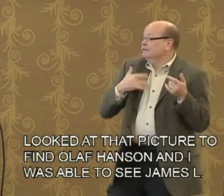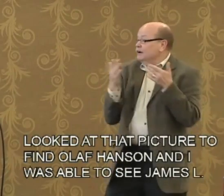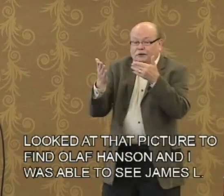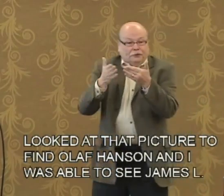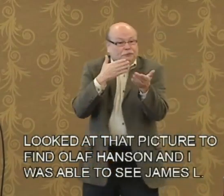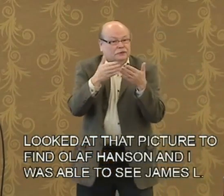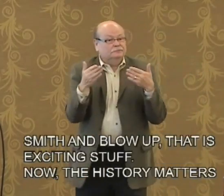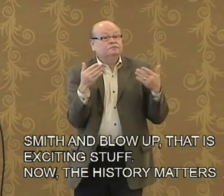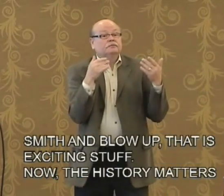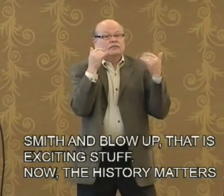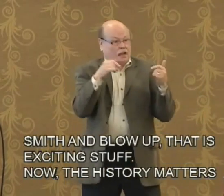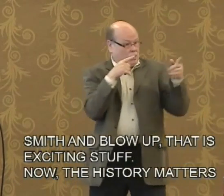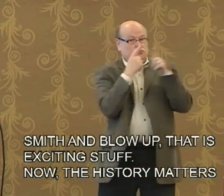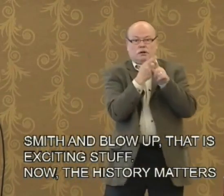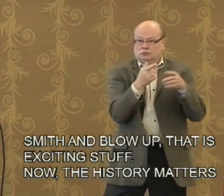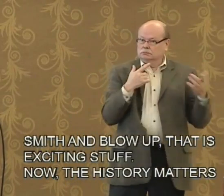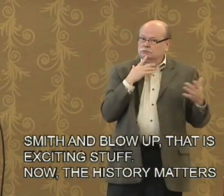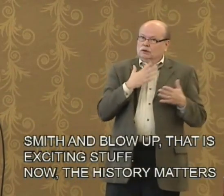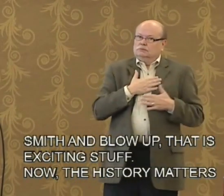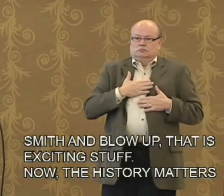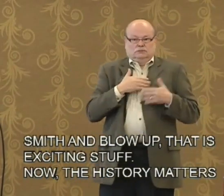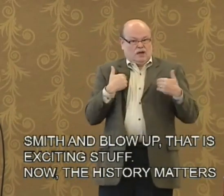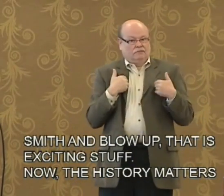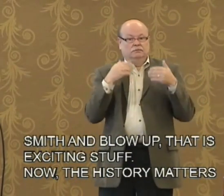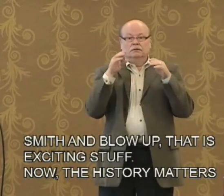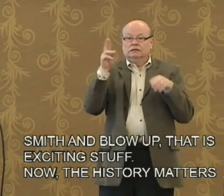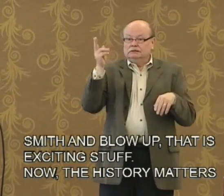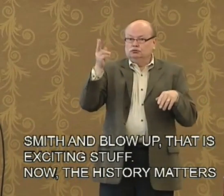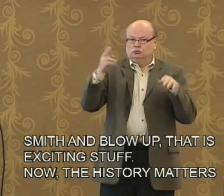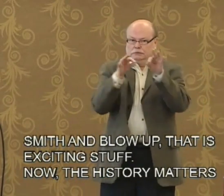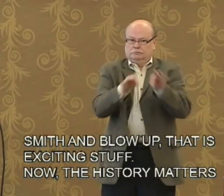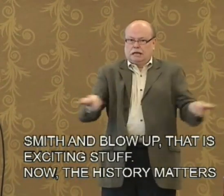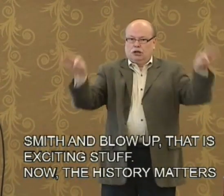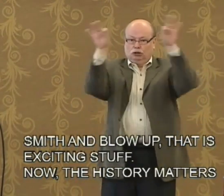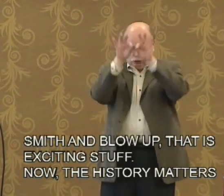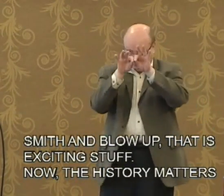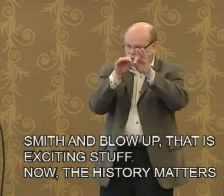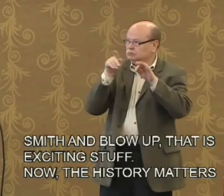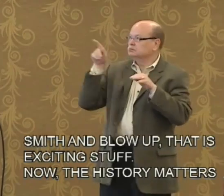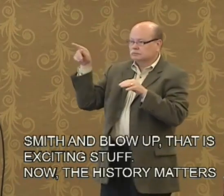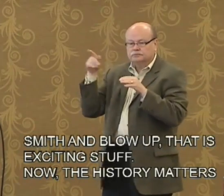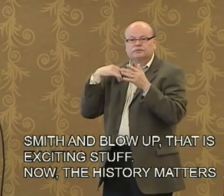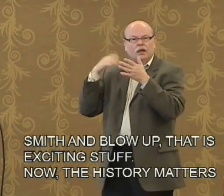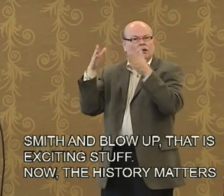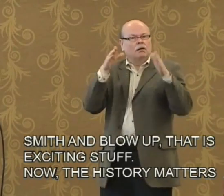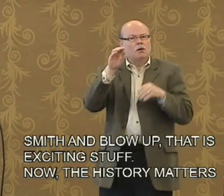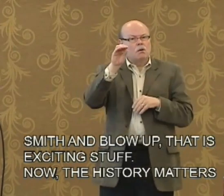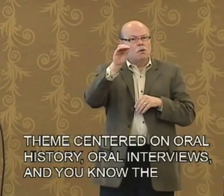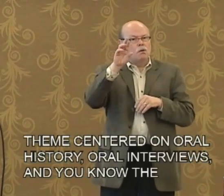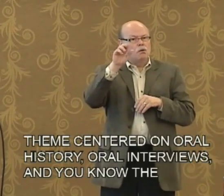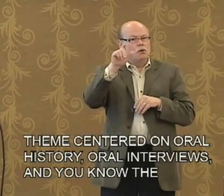That is exciting stuff. Now, the history matters theme